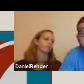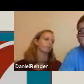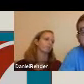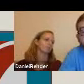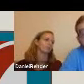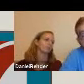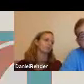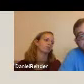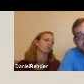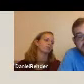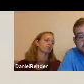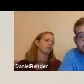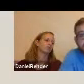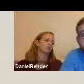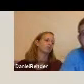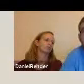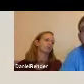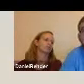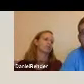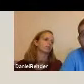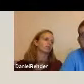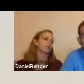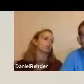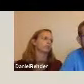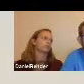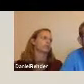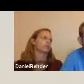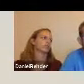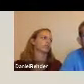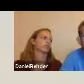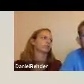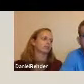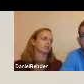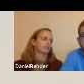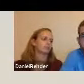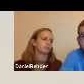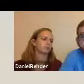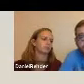took themselves have actually ended up being incredibly helpful.